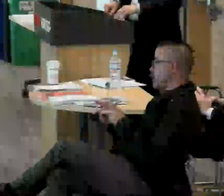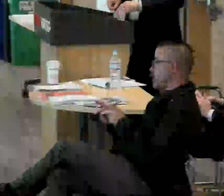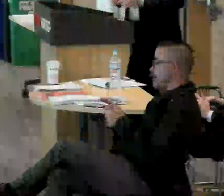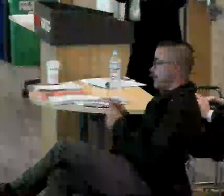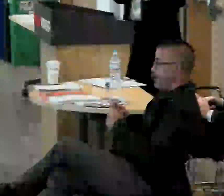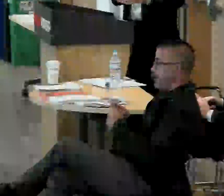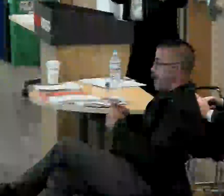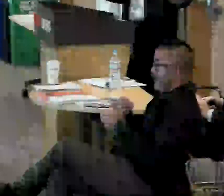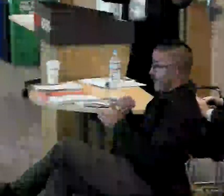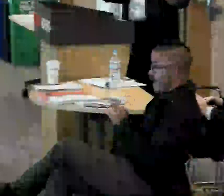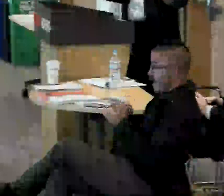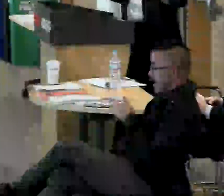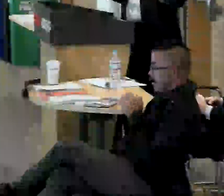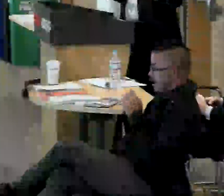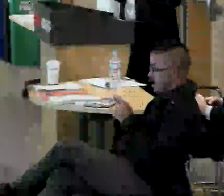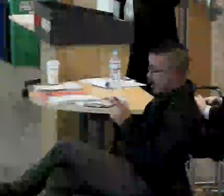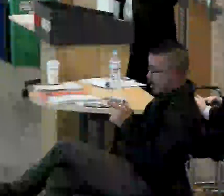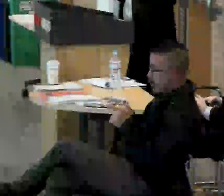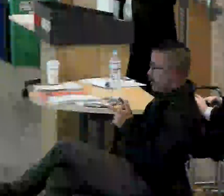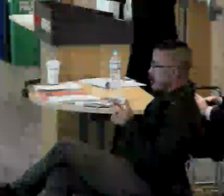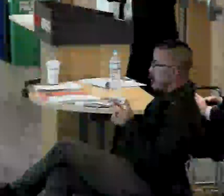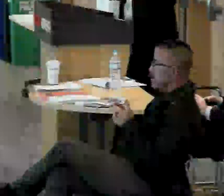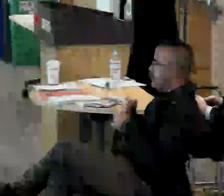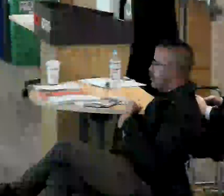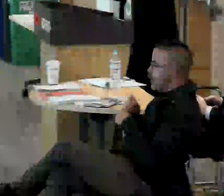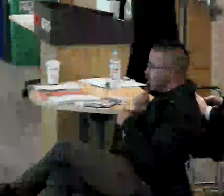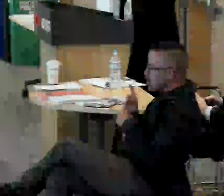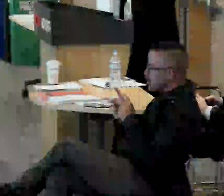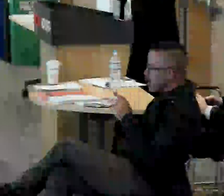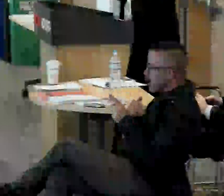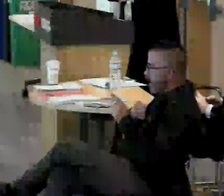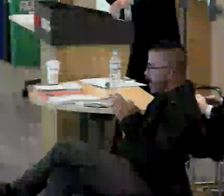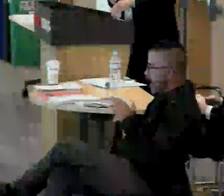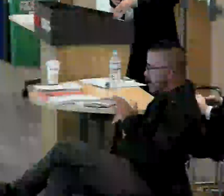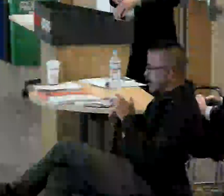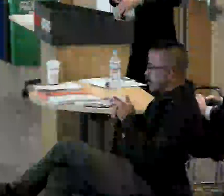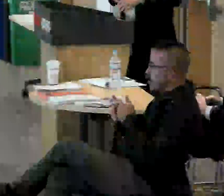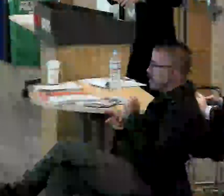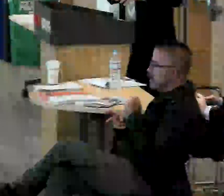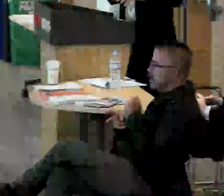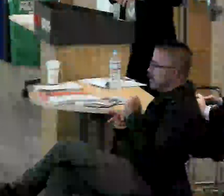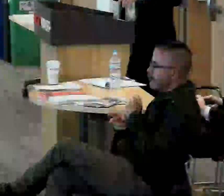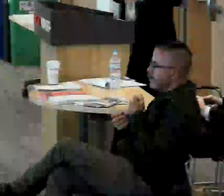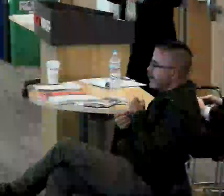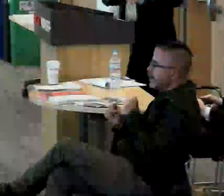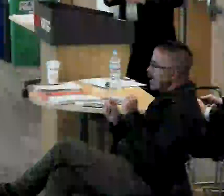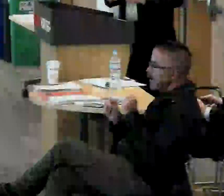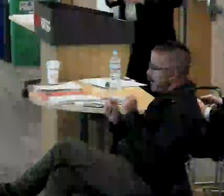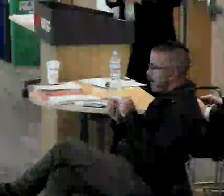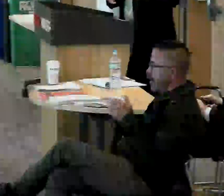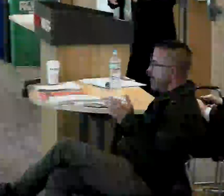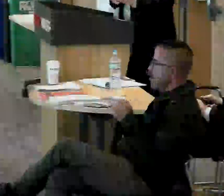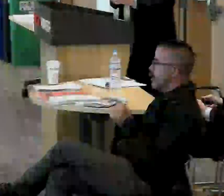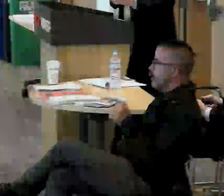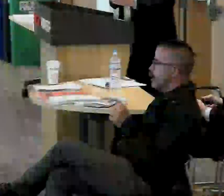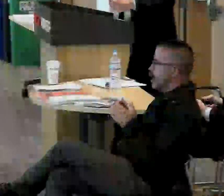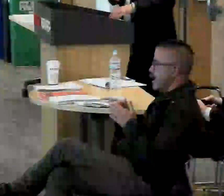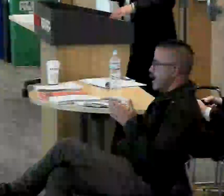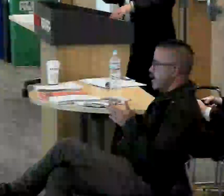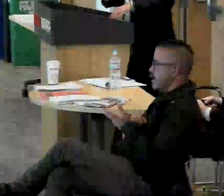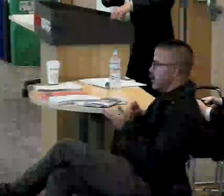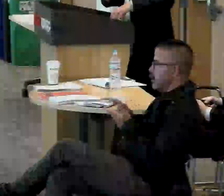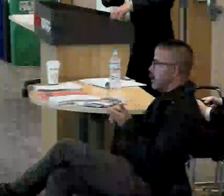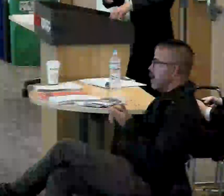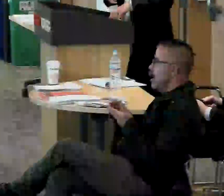education, insured access to safe, affordable accounts, consumer credit and access